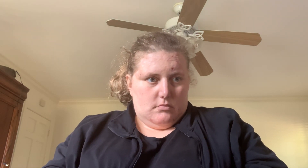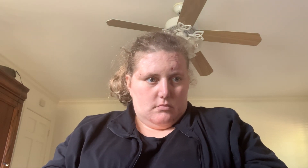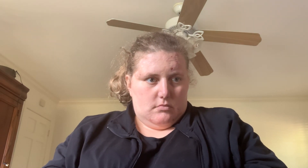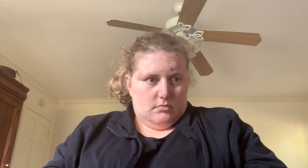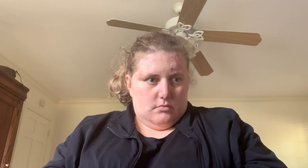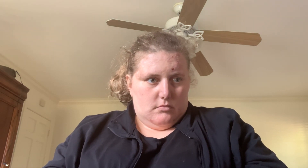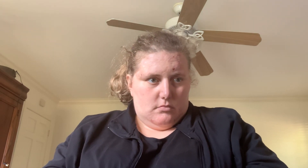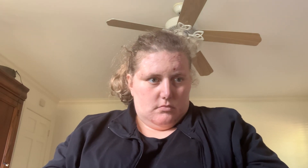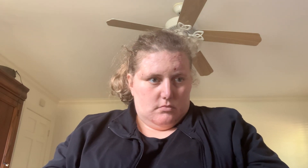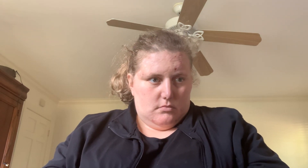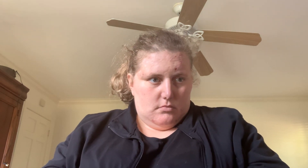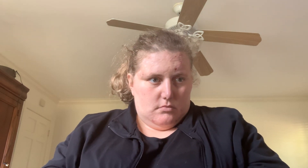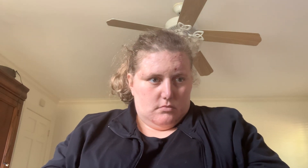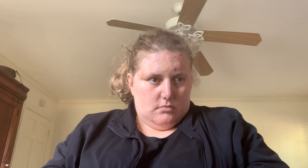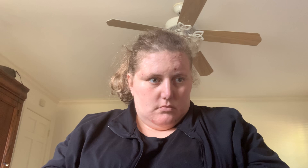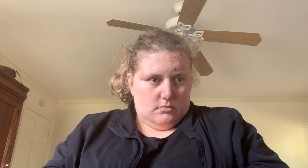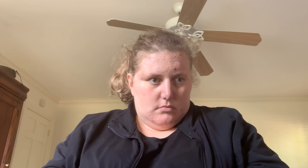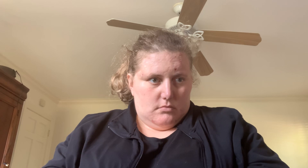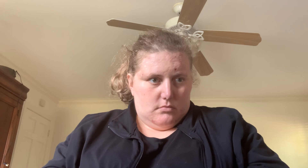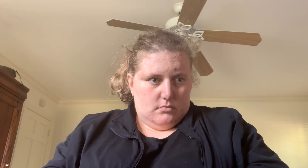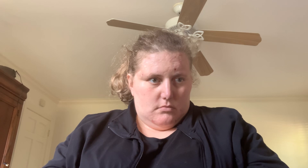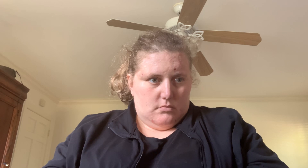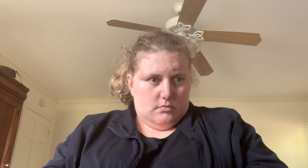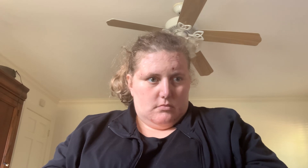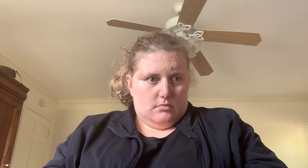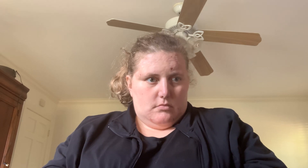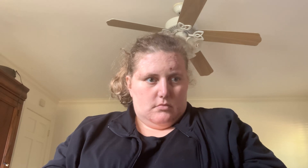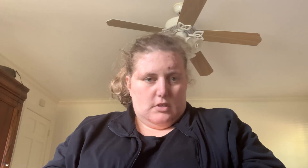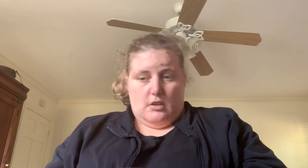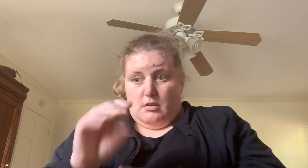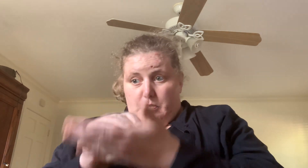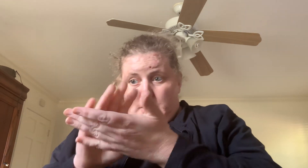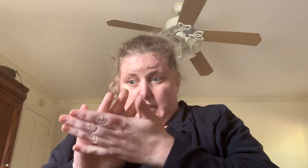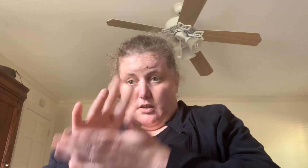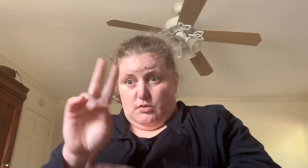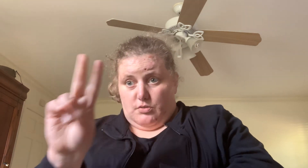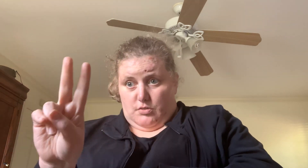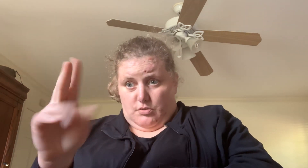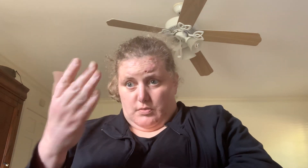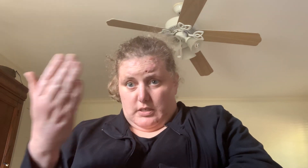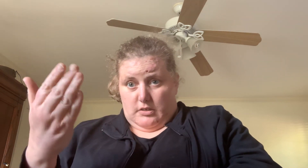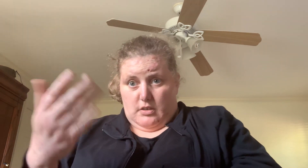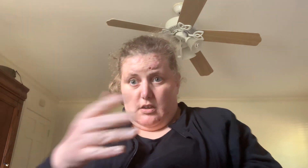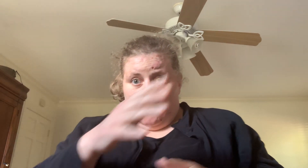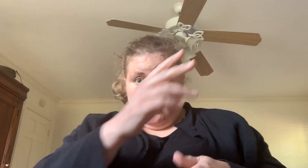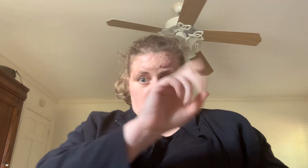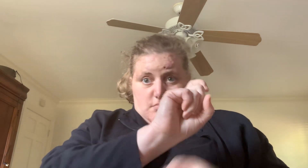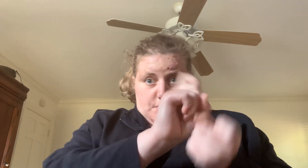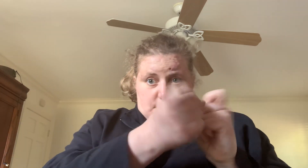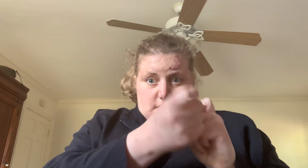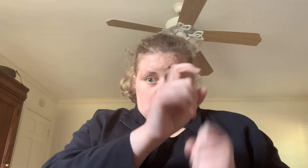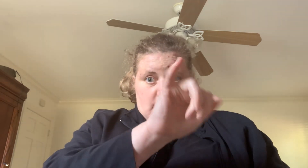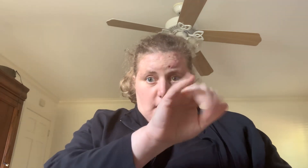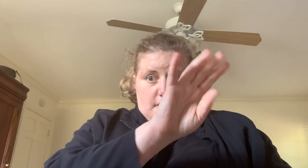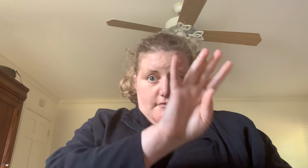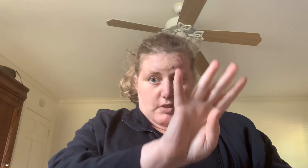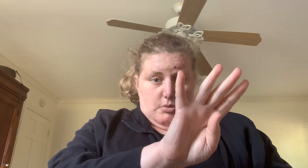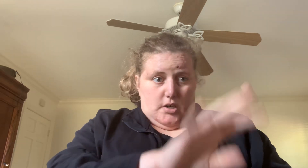here, change that to a 4. Now we have 12 here. So we need a